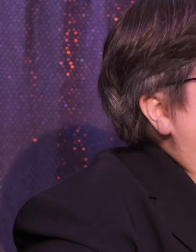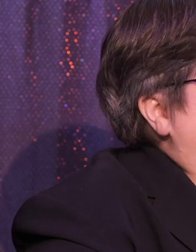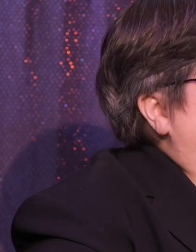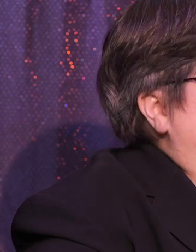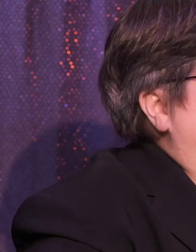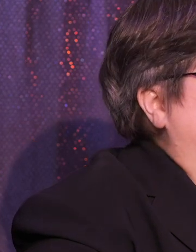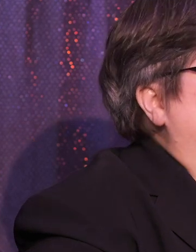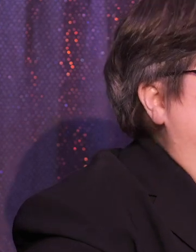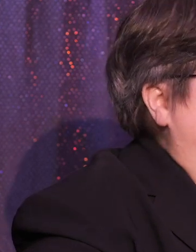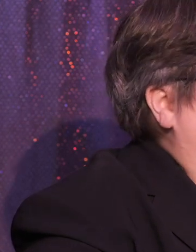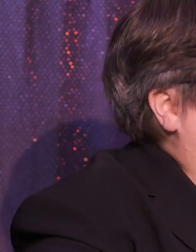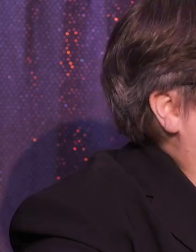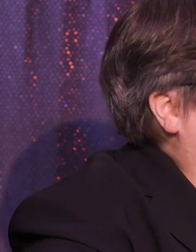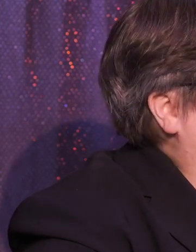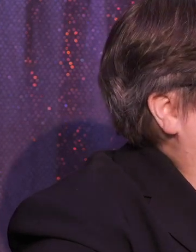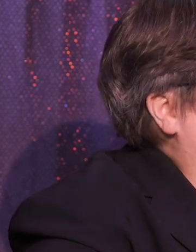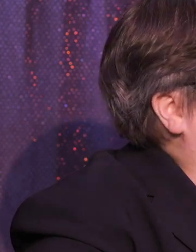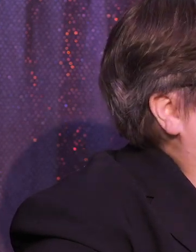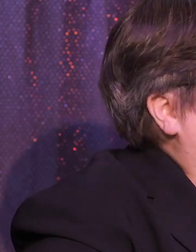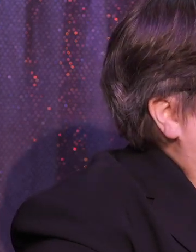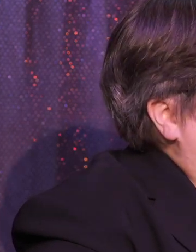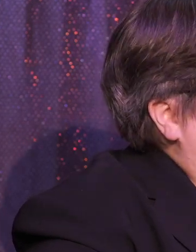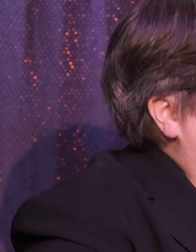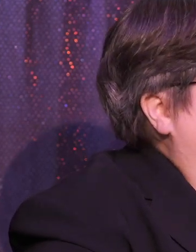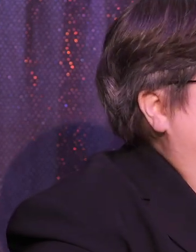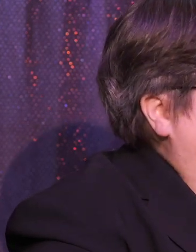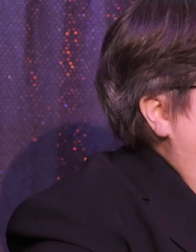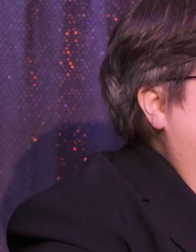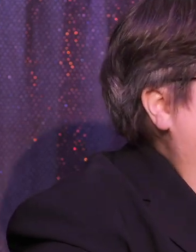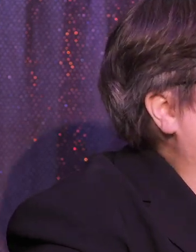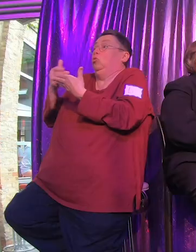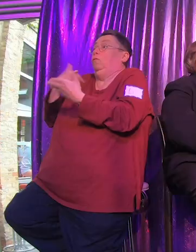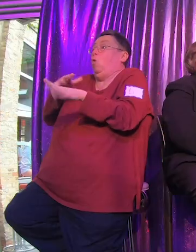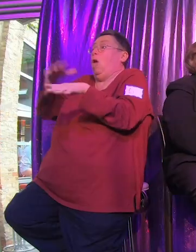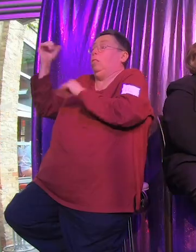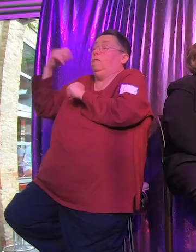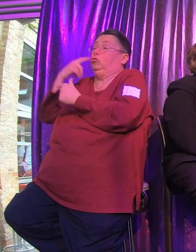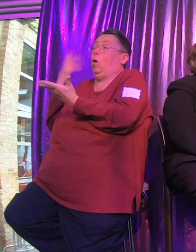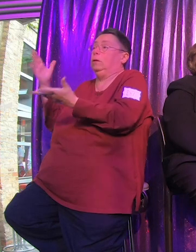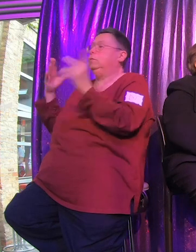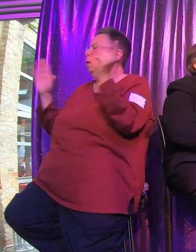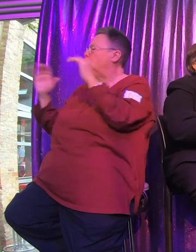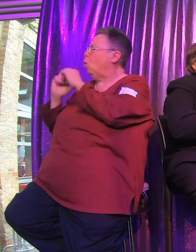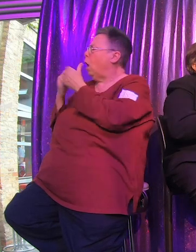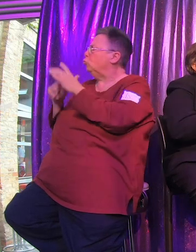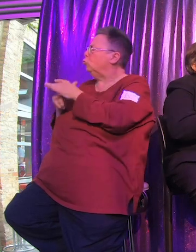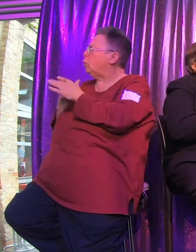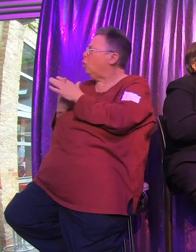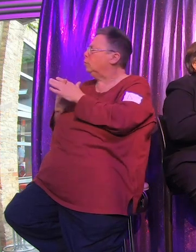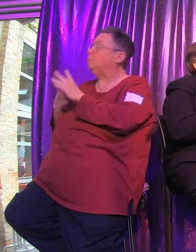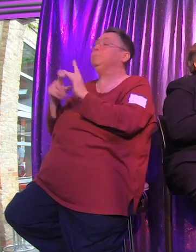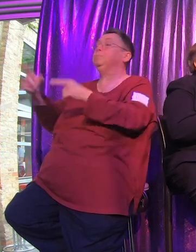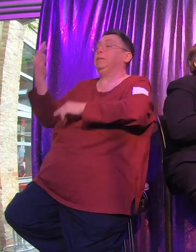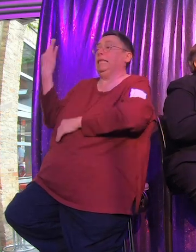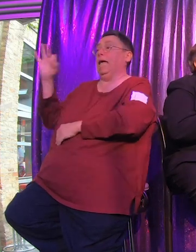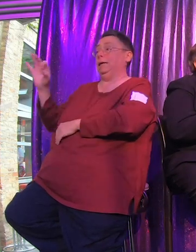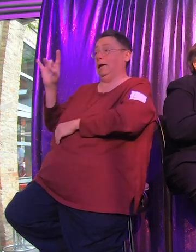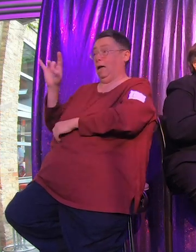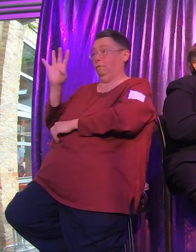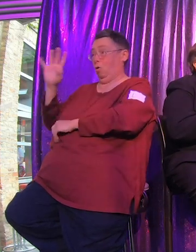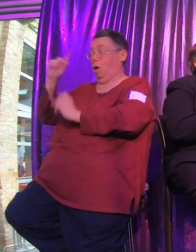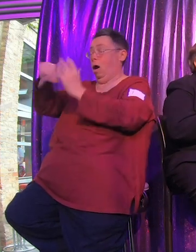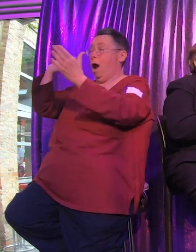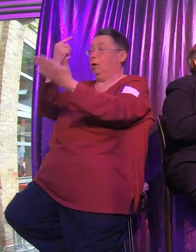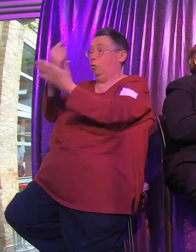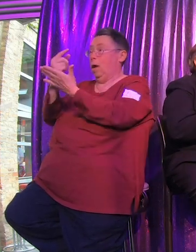didn't know there even existed a gay press because I didn't know about it before I left for college. So how'd you get started? So in 1984, when I